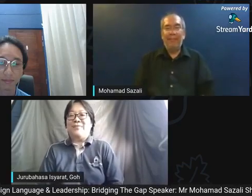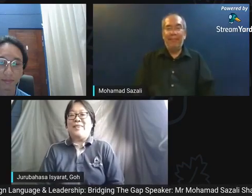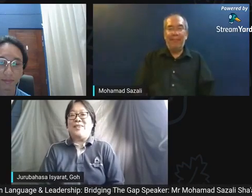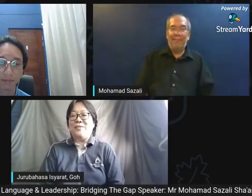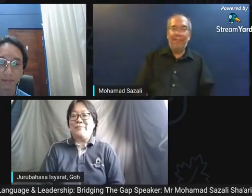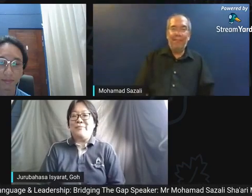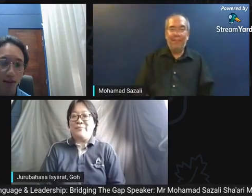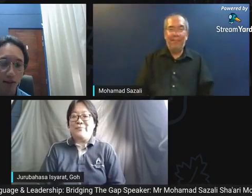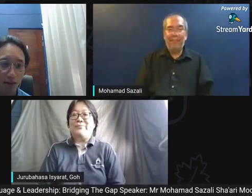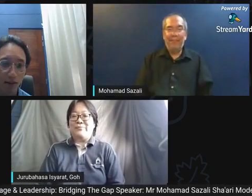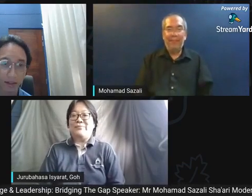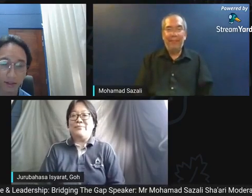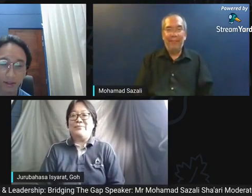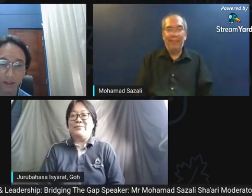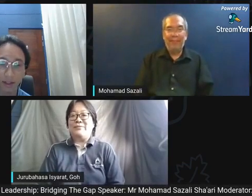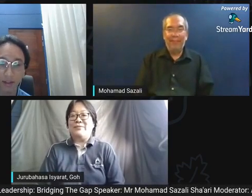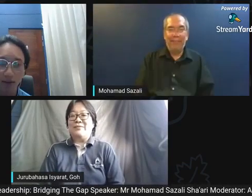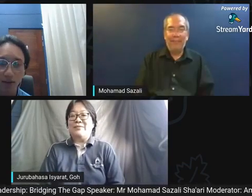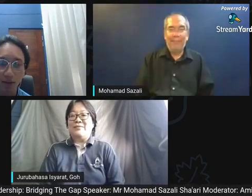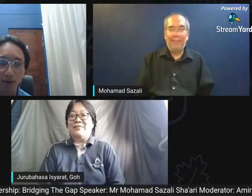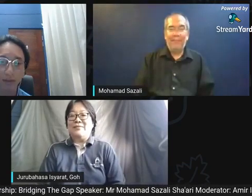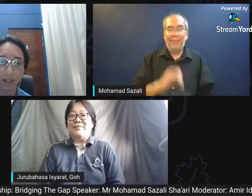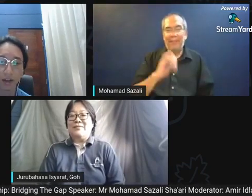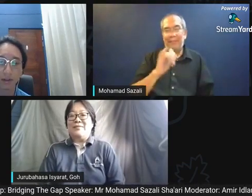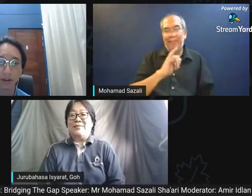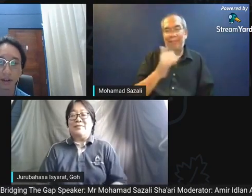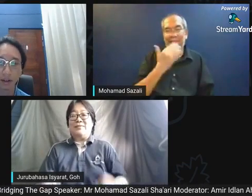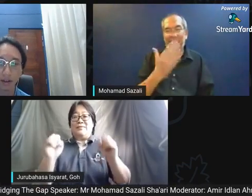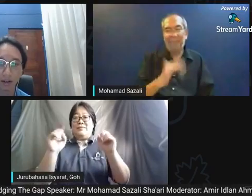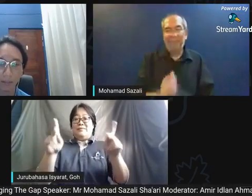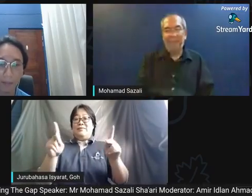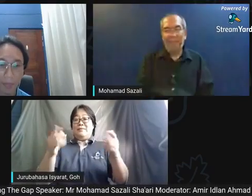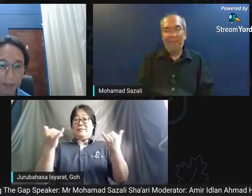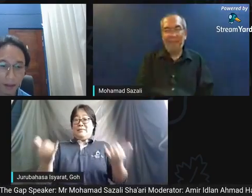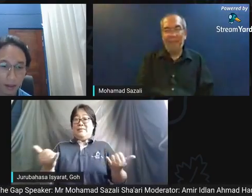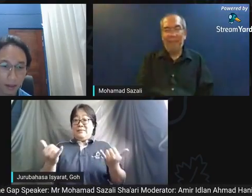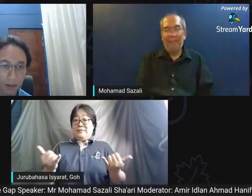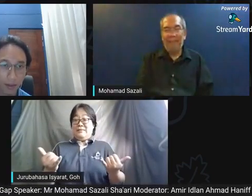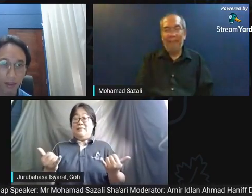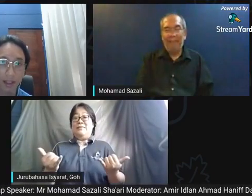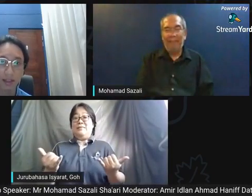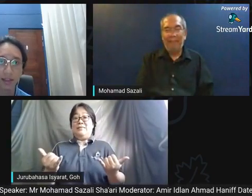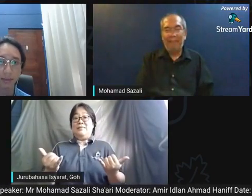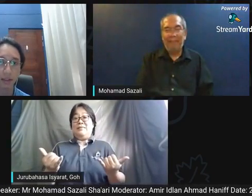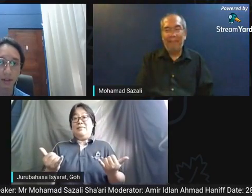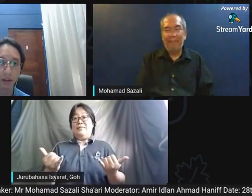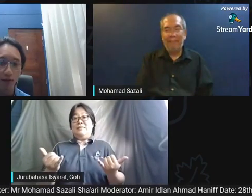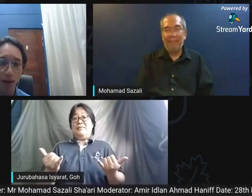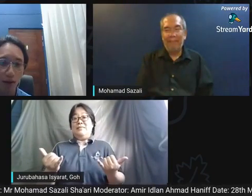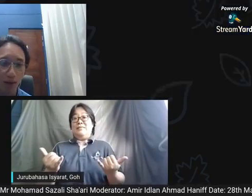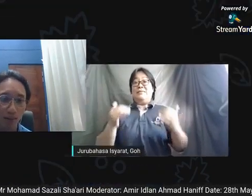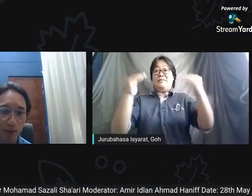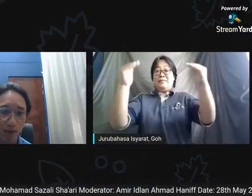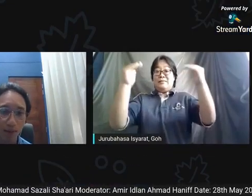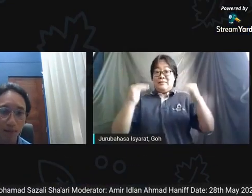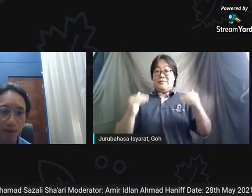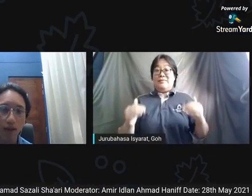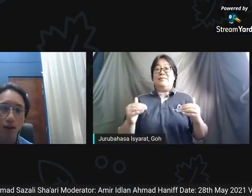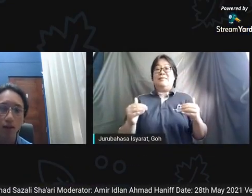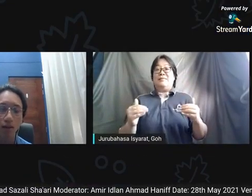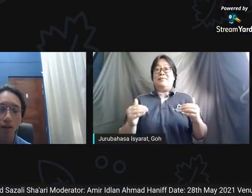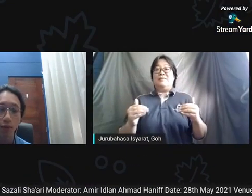Okay. Thank you. All right. So now, for the next segment of our